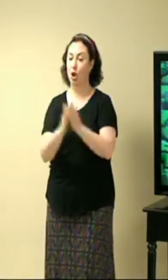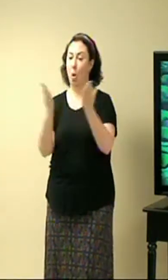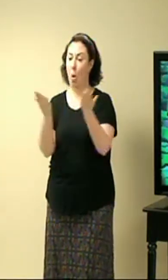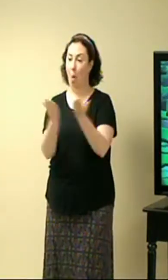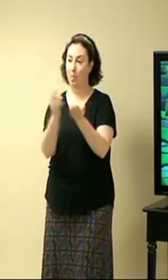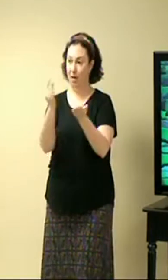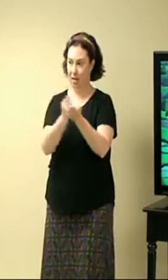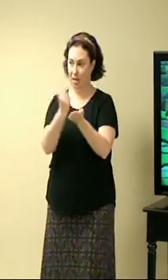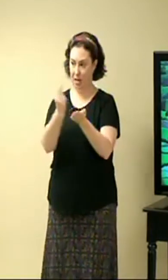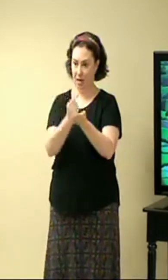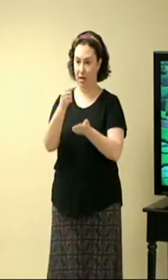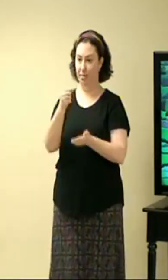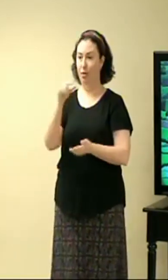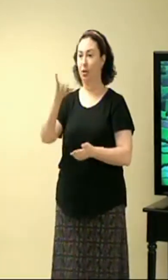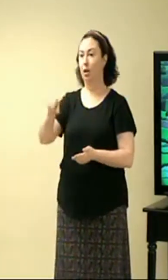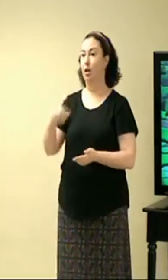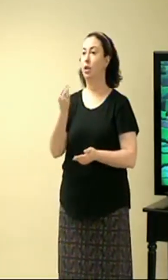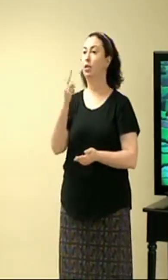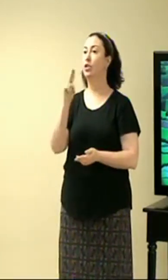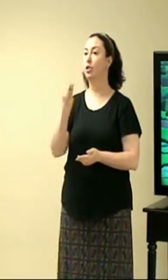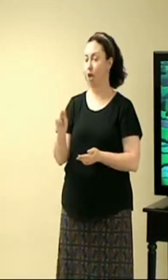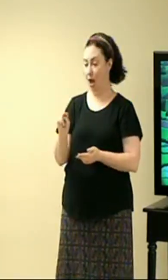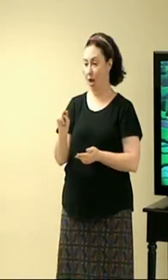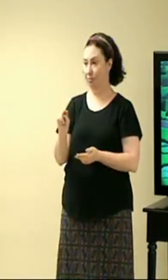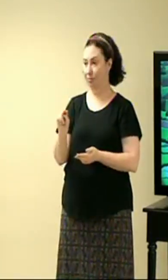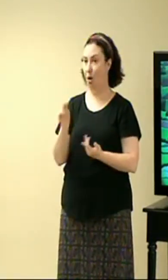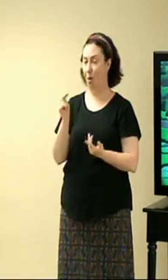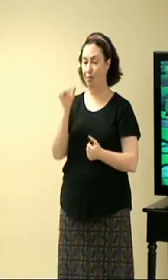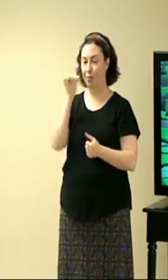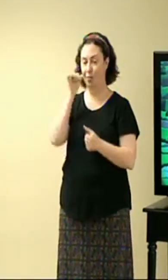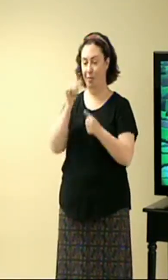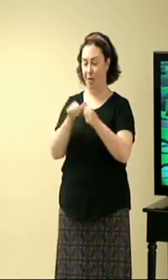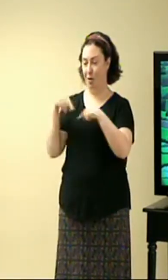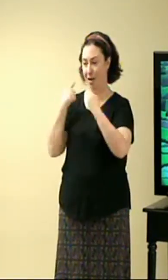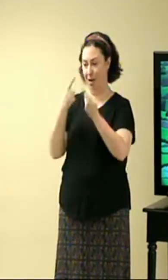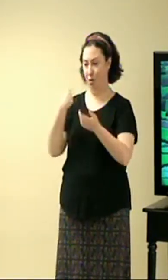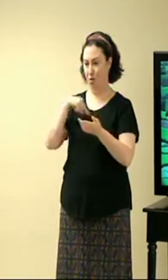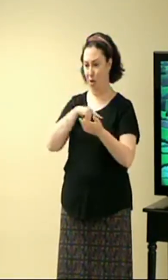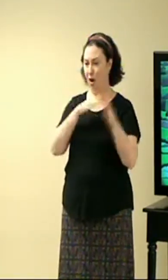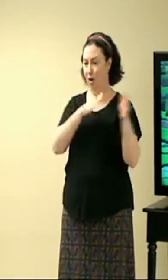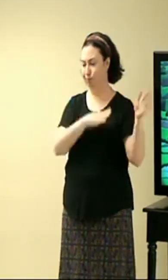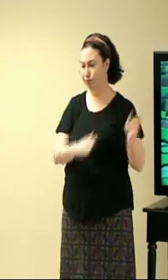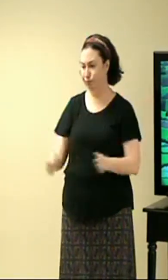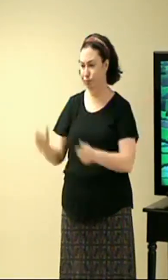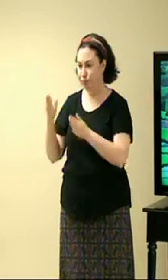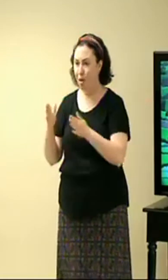We're just preaching verse by verse through the entire Gospel of John. And who's the Gospel of John written by? Anyone know?